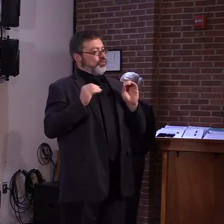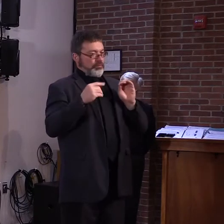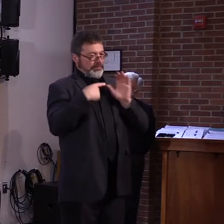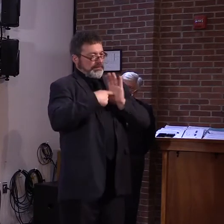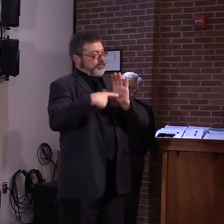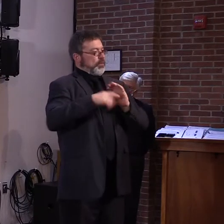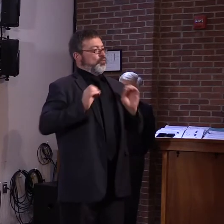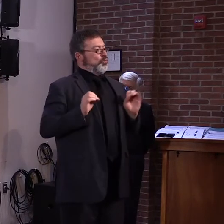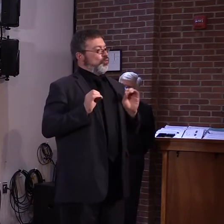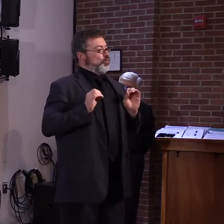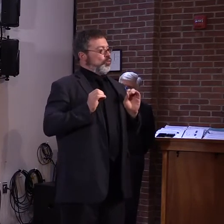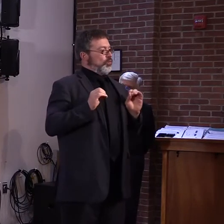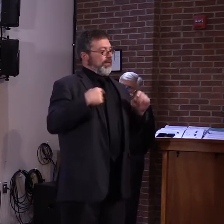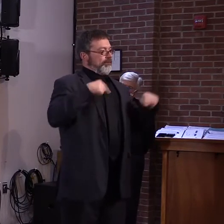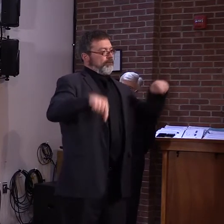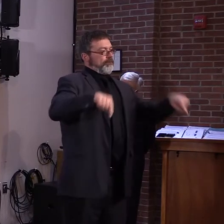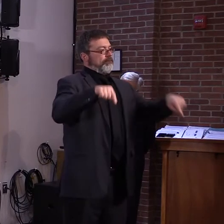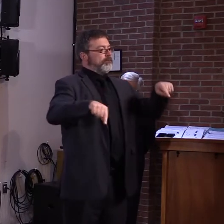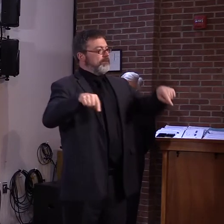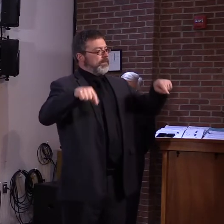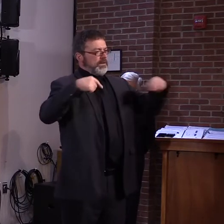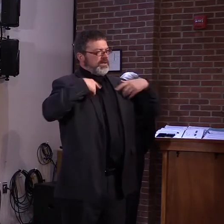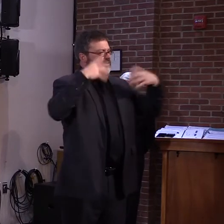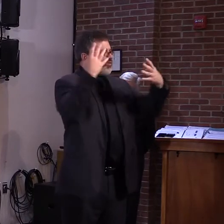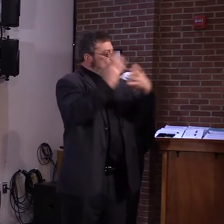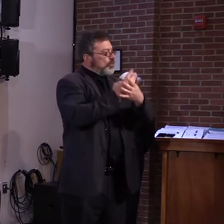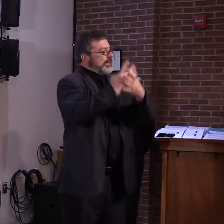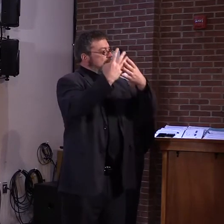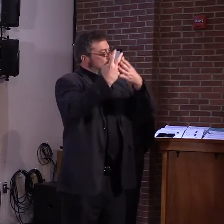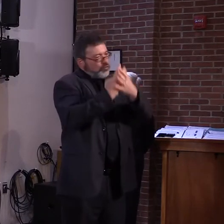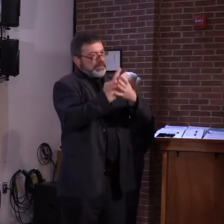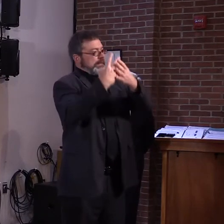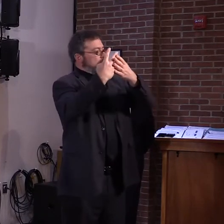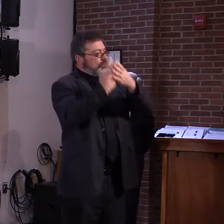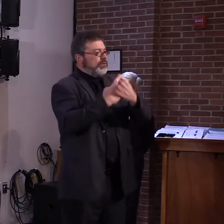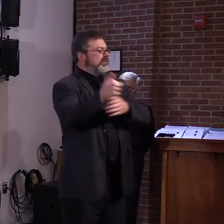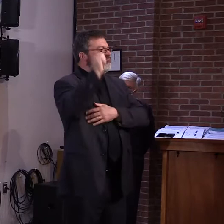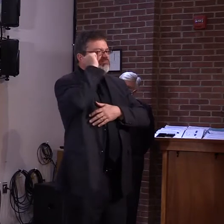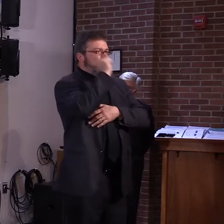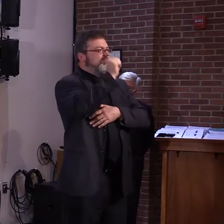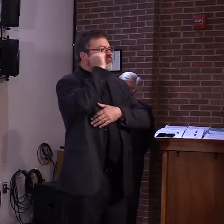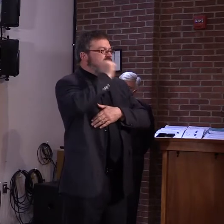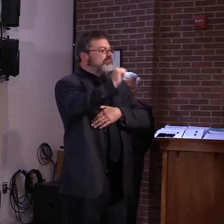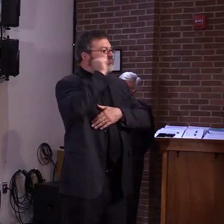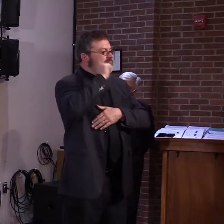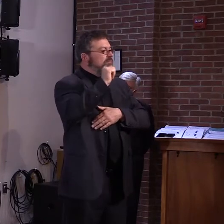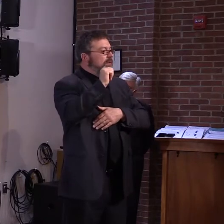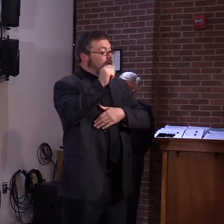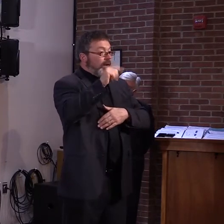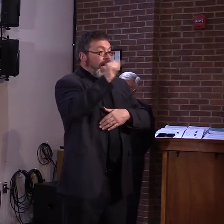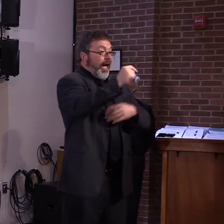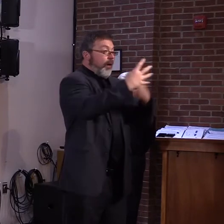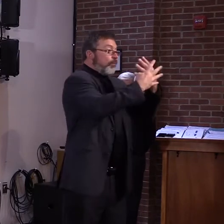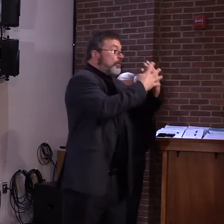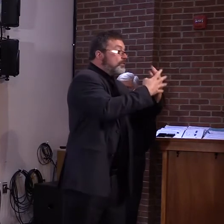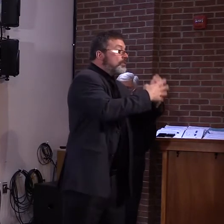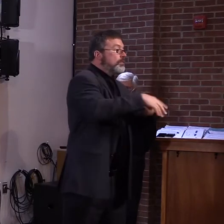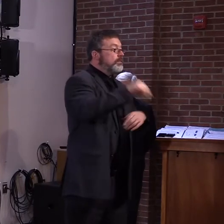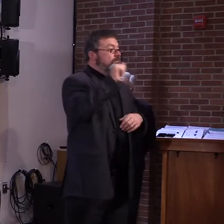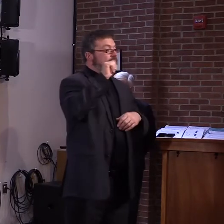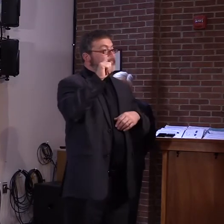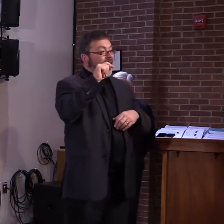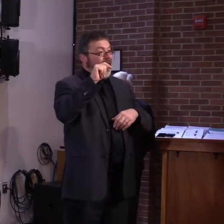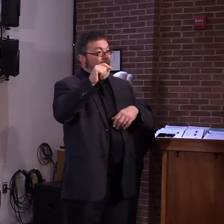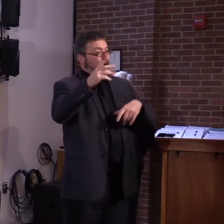our health department pop-up sites and routinely at correctional facilities and long-term care facilities and other